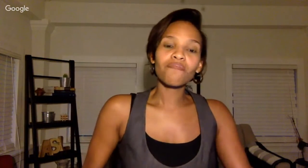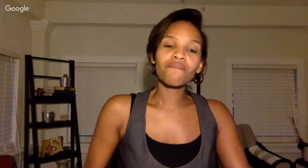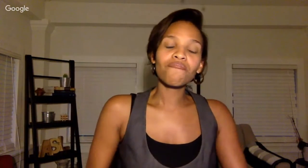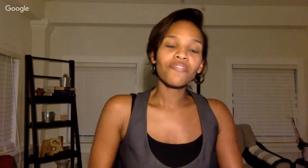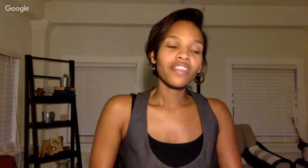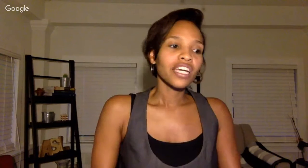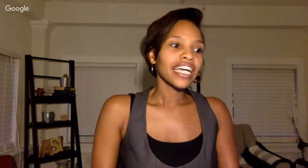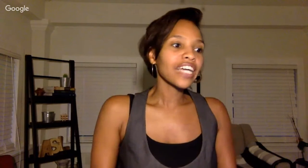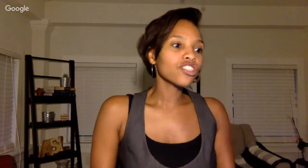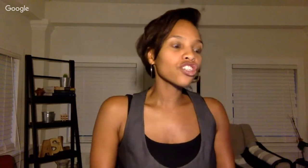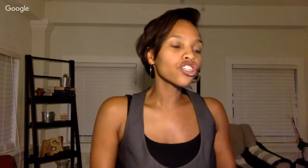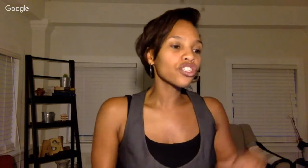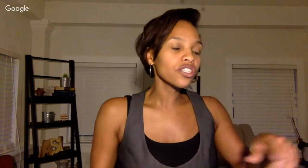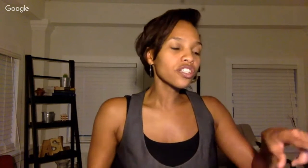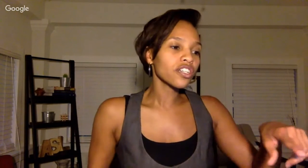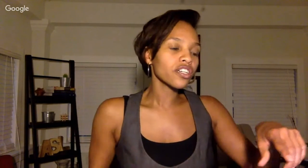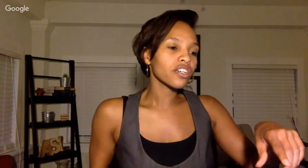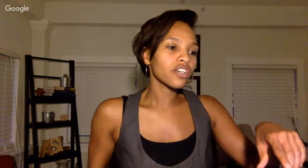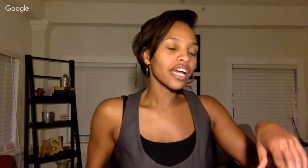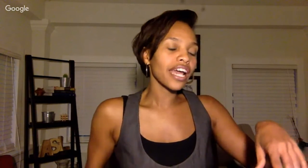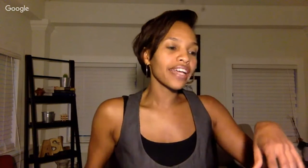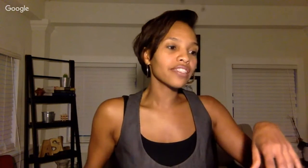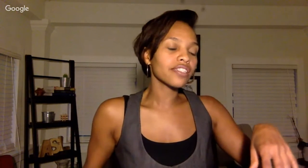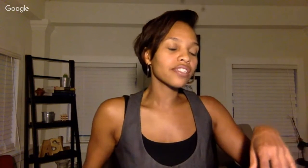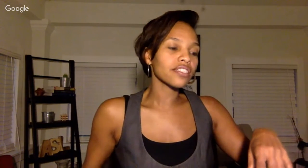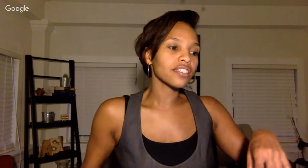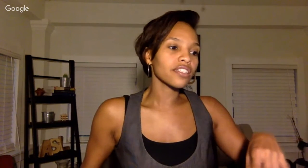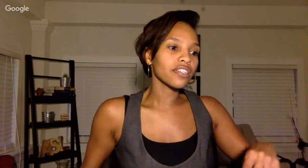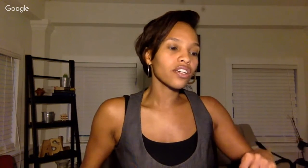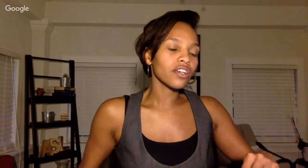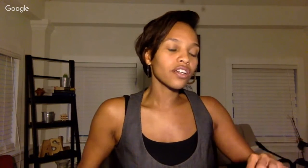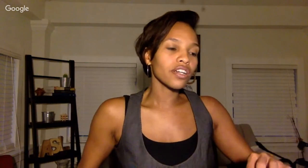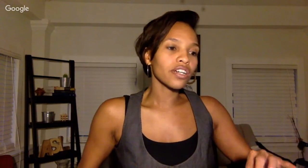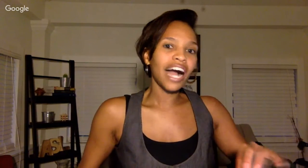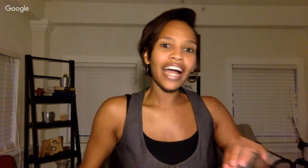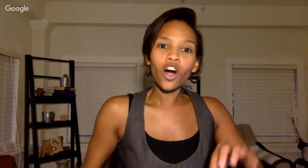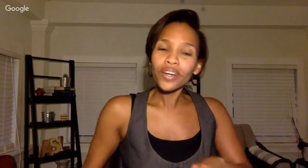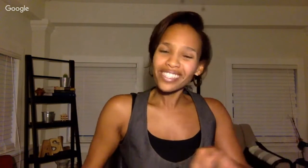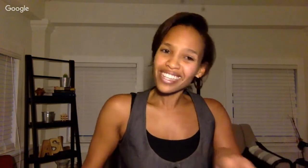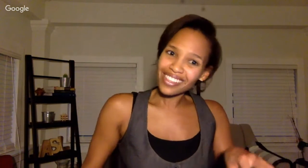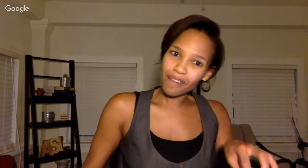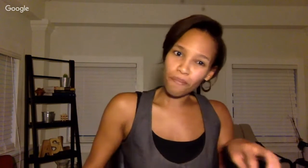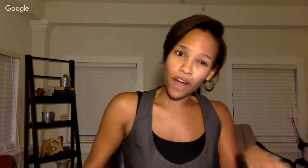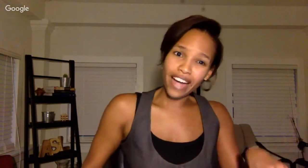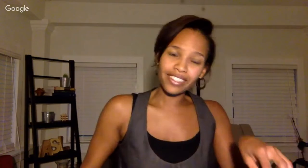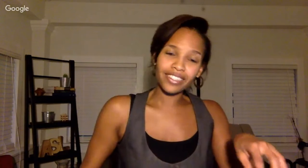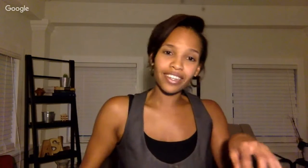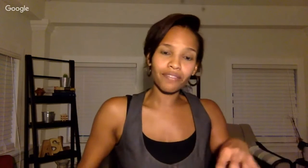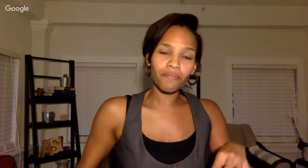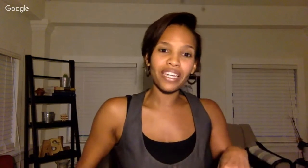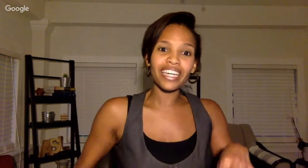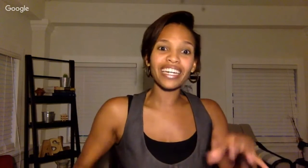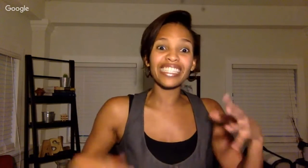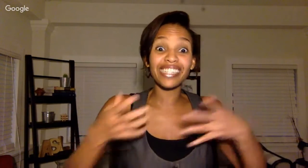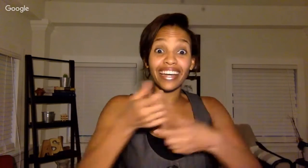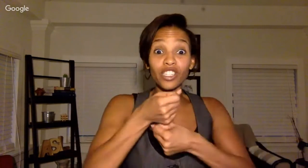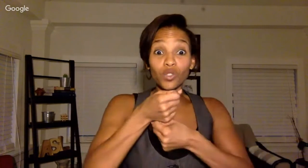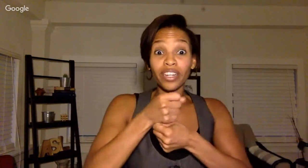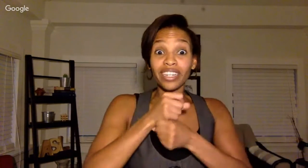It's good. I always think that practicing being concise when